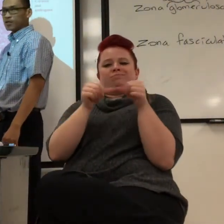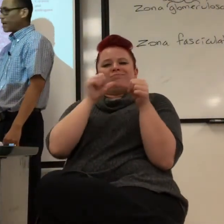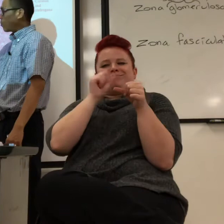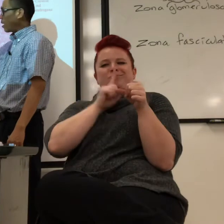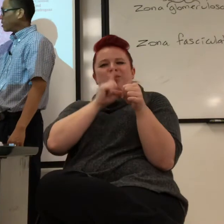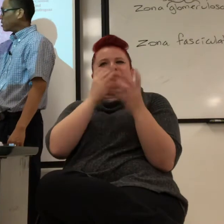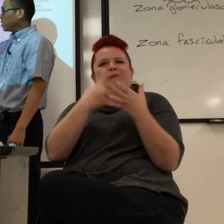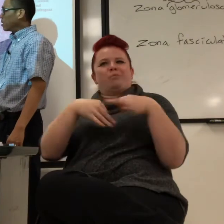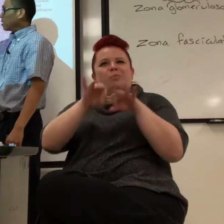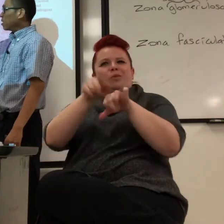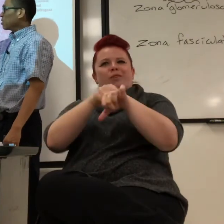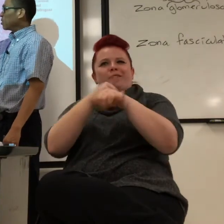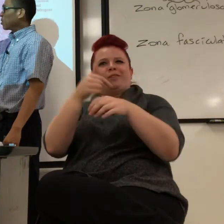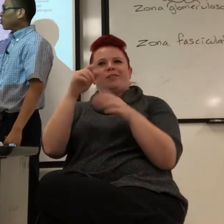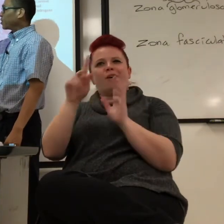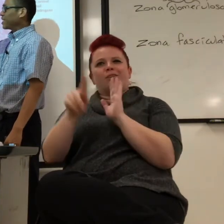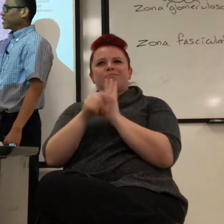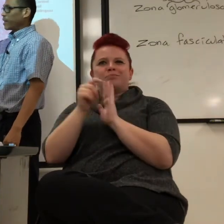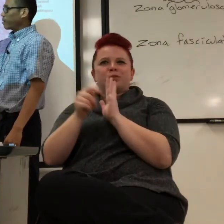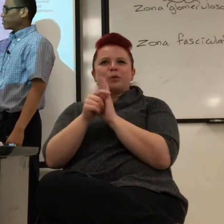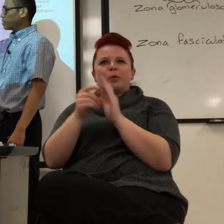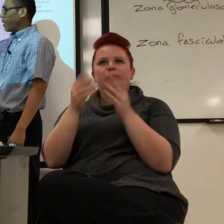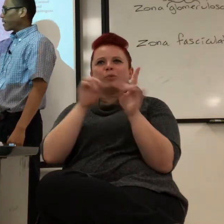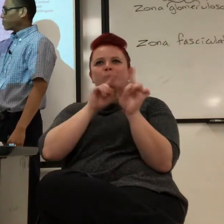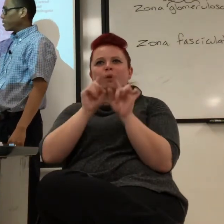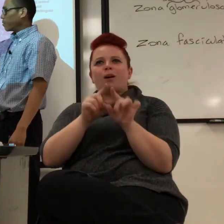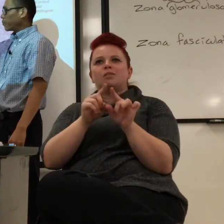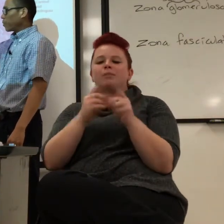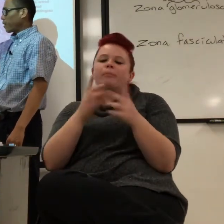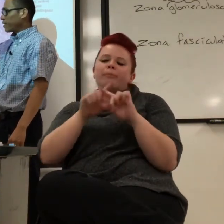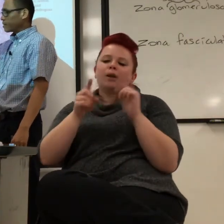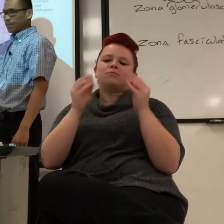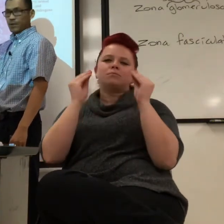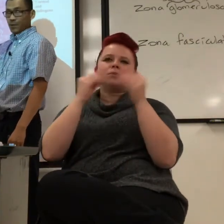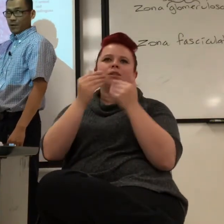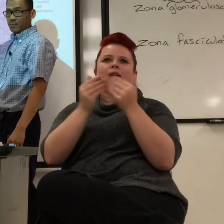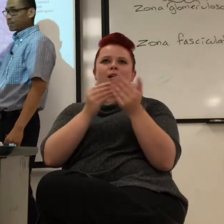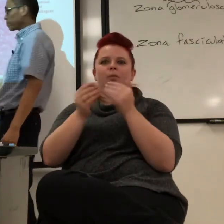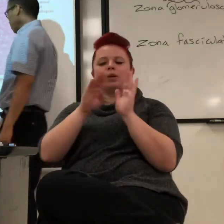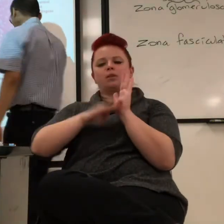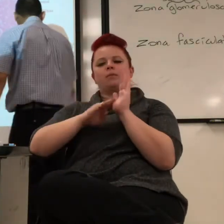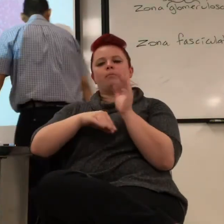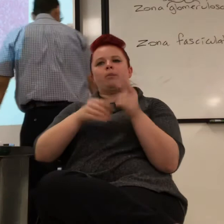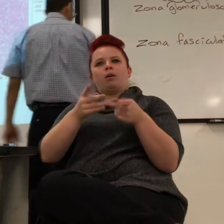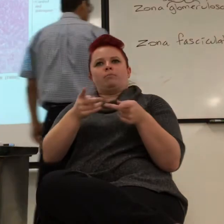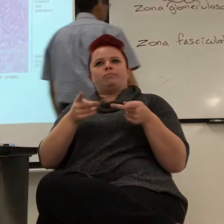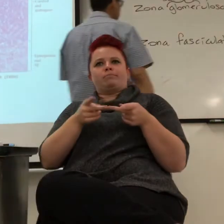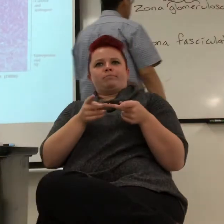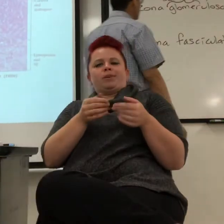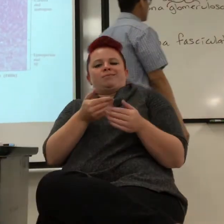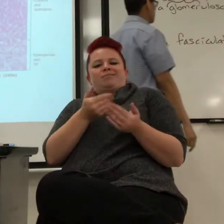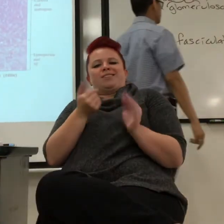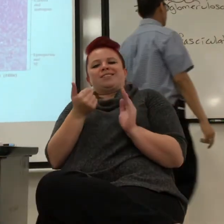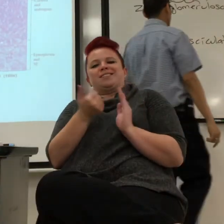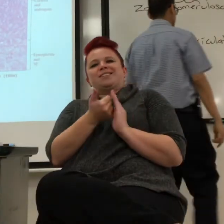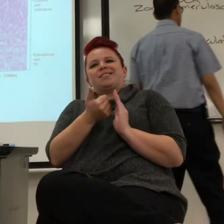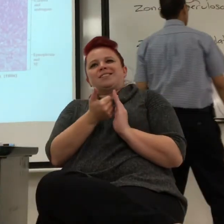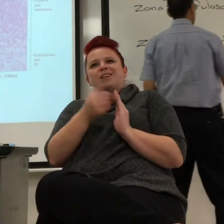but I'll teach it anyways. The zona reticularis, this bottom zone right next to the medulla.